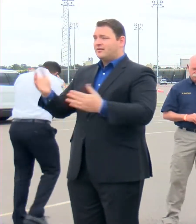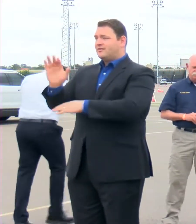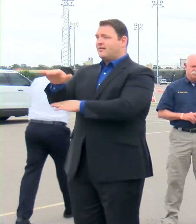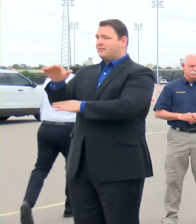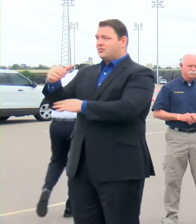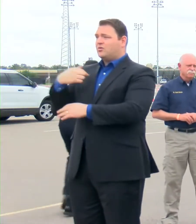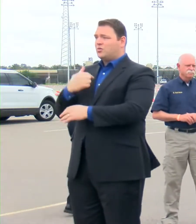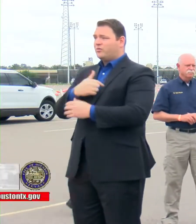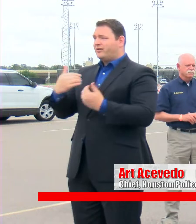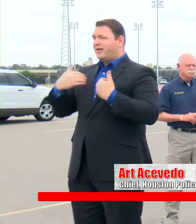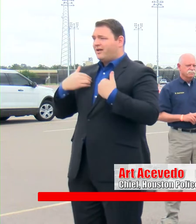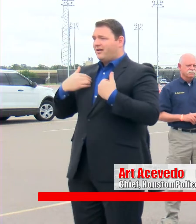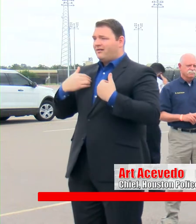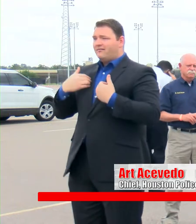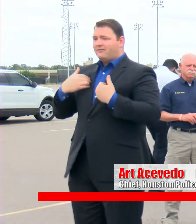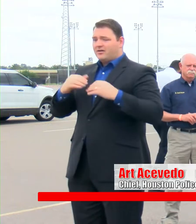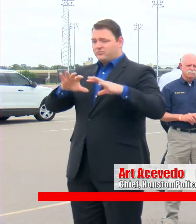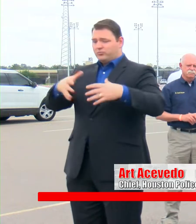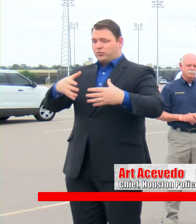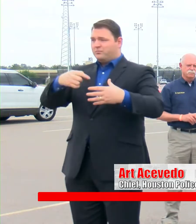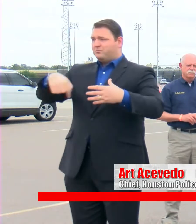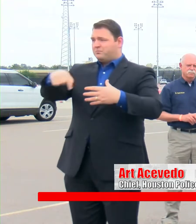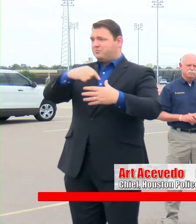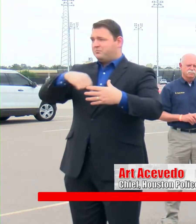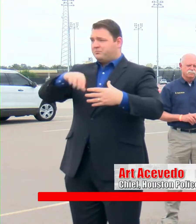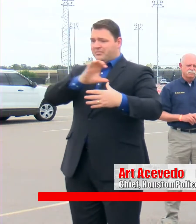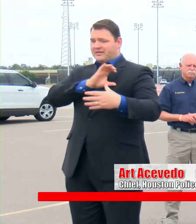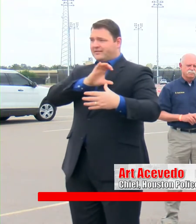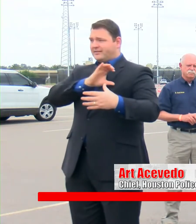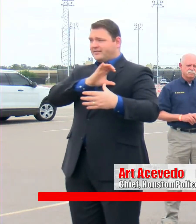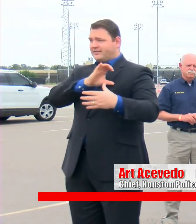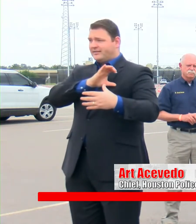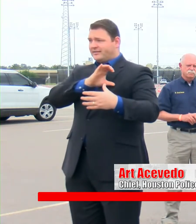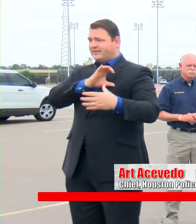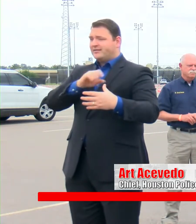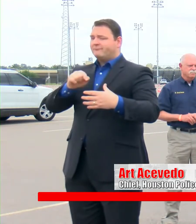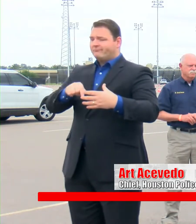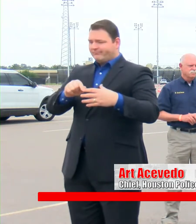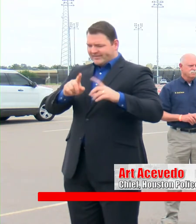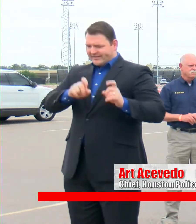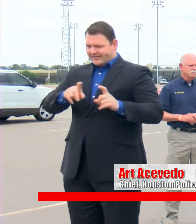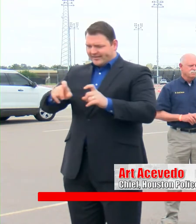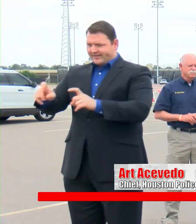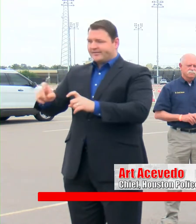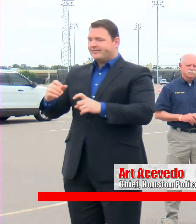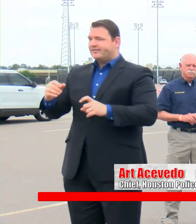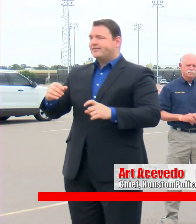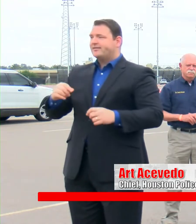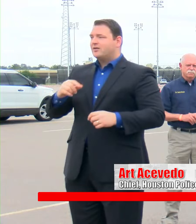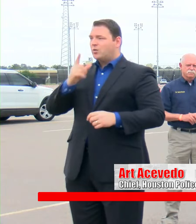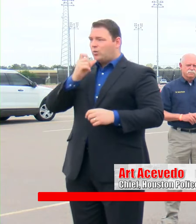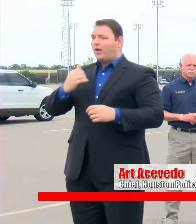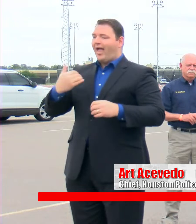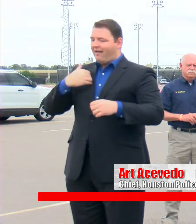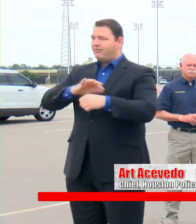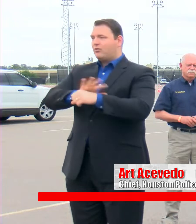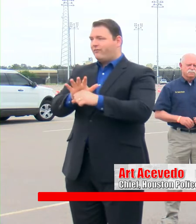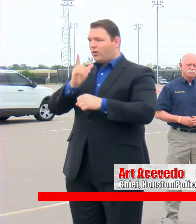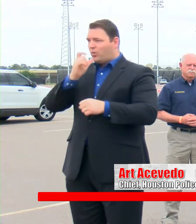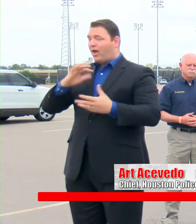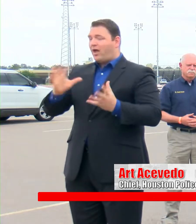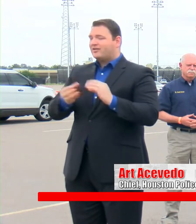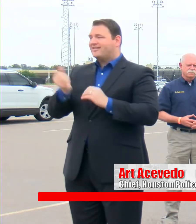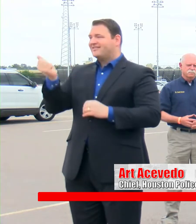to 17 members of the Houston Police Department that have come back positive with COVID-19. I'm sad to report that